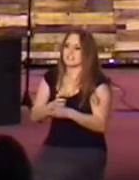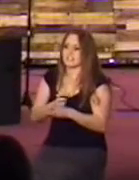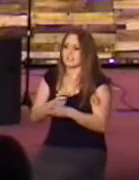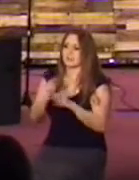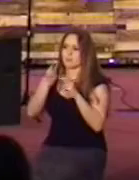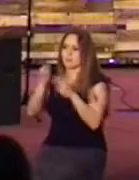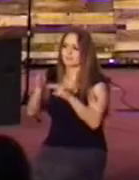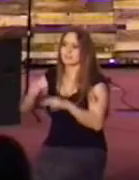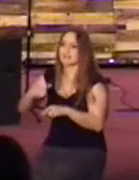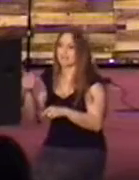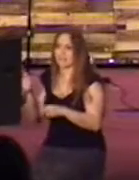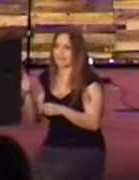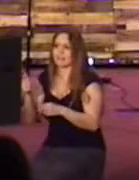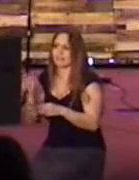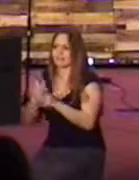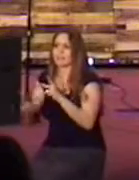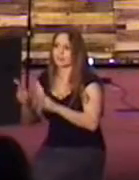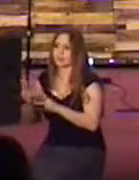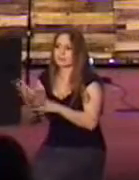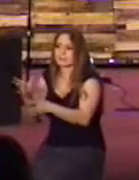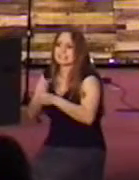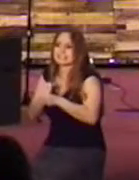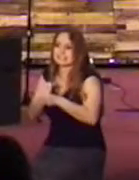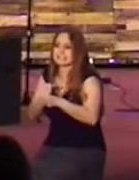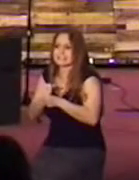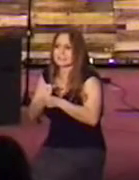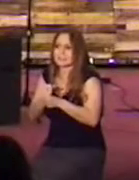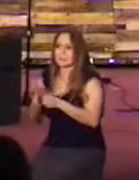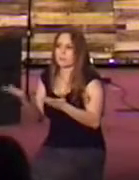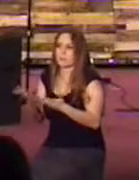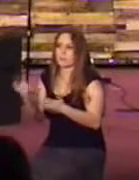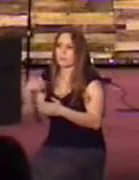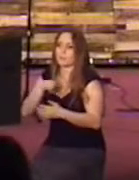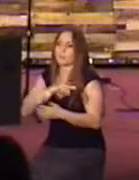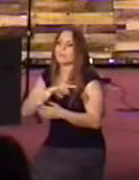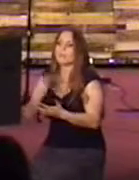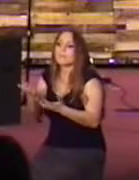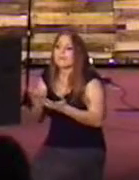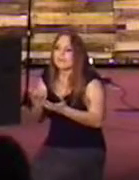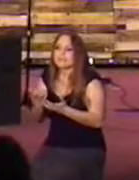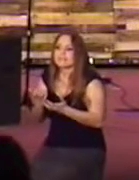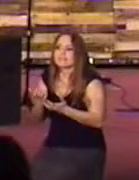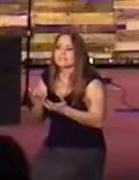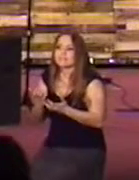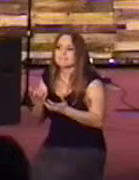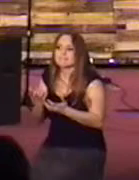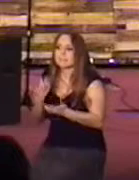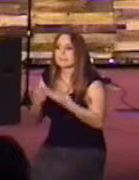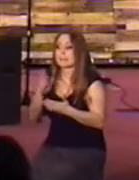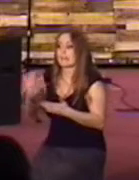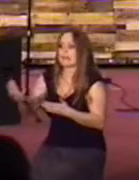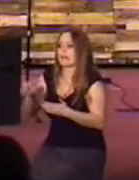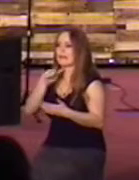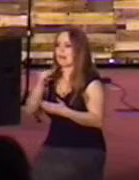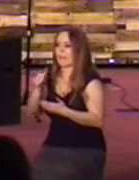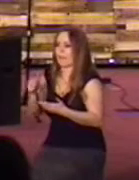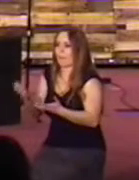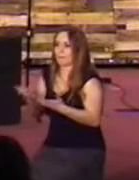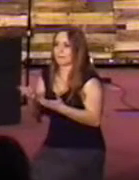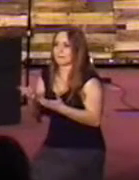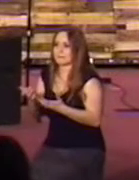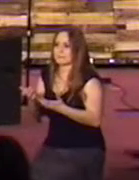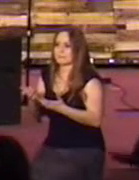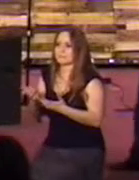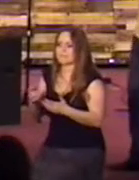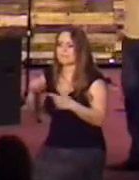watch other people get what we wanted and maybe not even want it themselves. There's a lot of pain, a lot of anguish over that